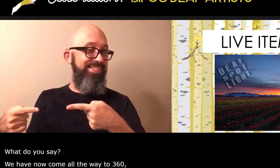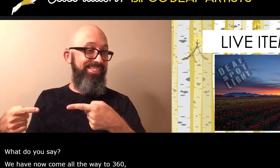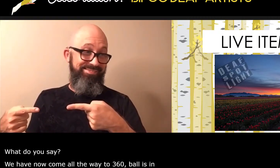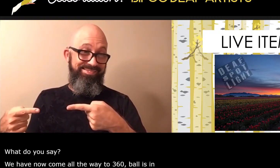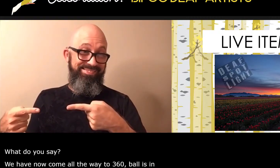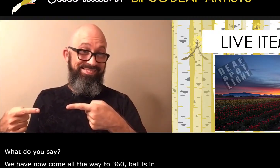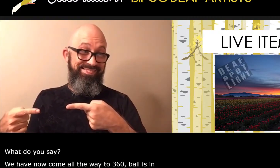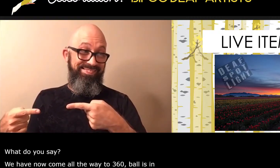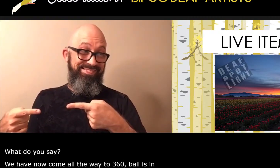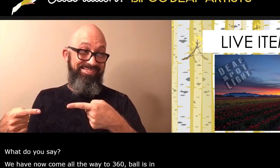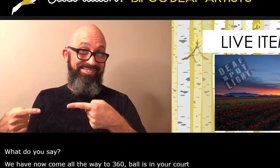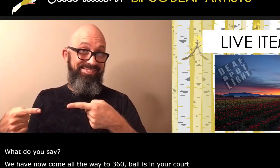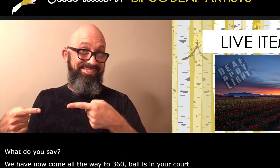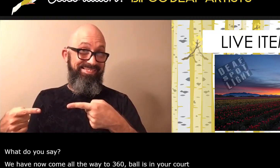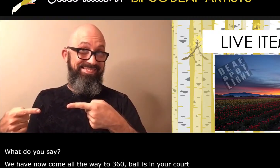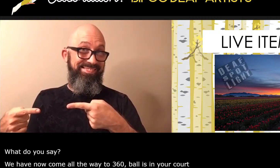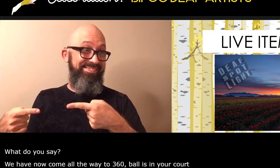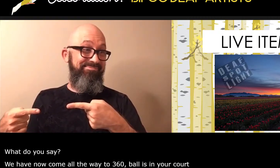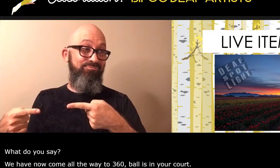361